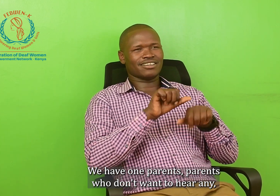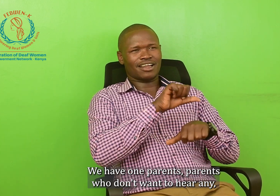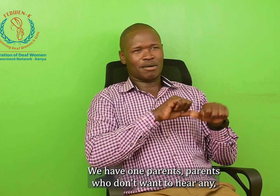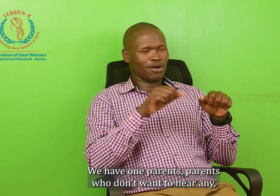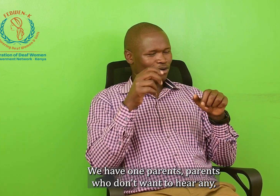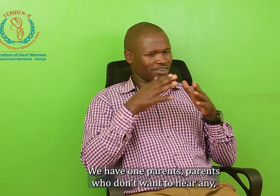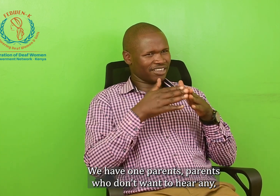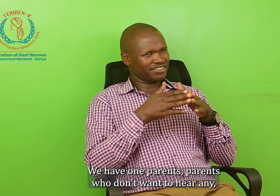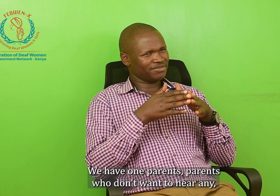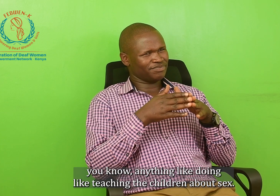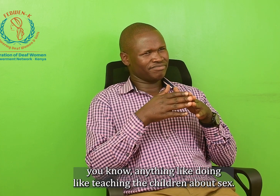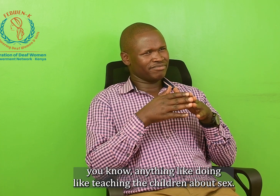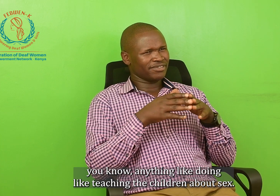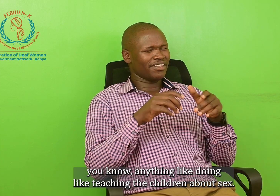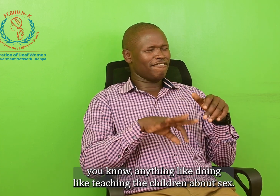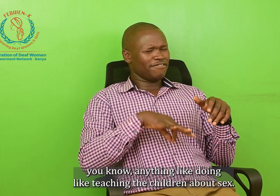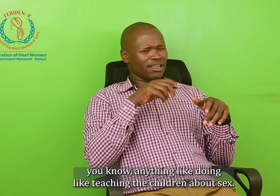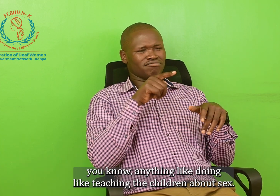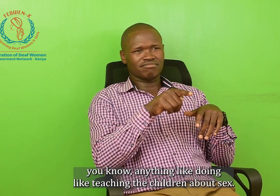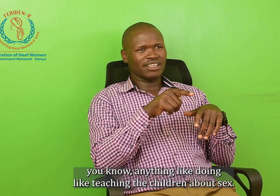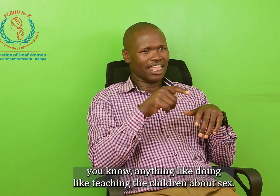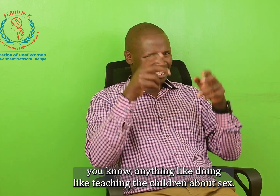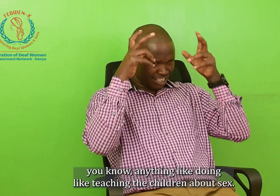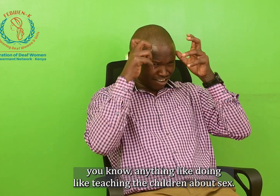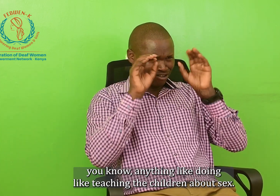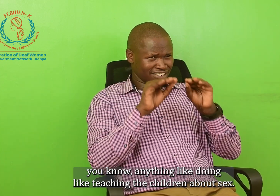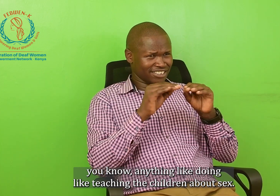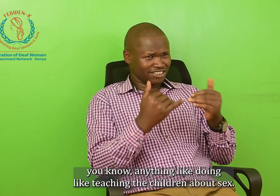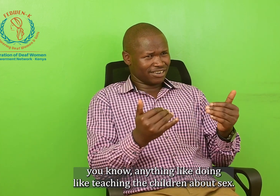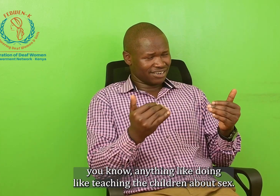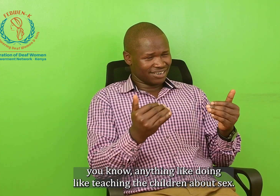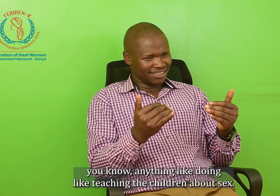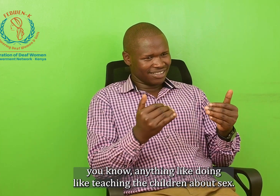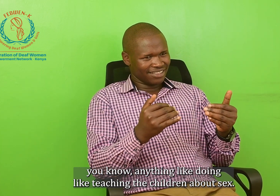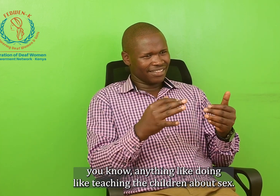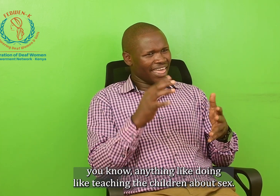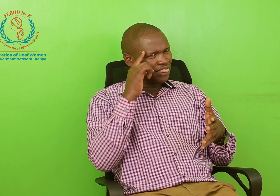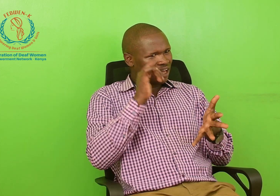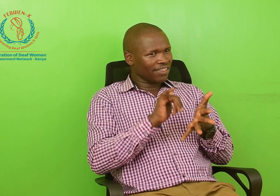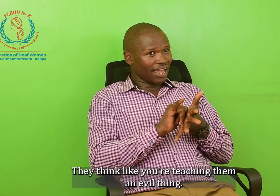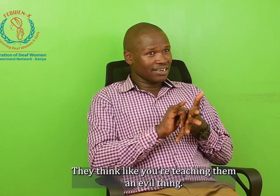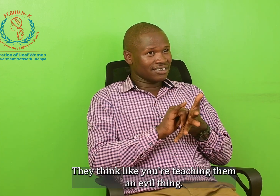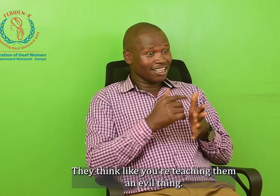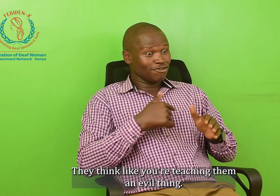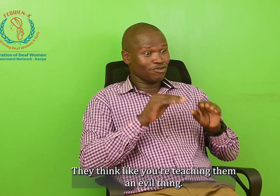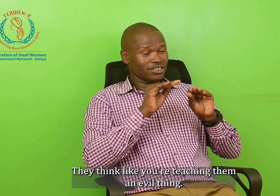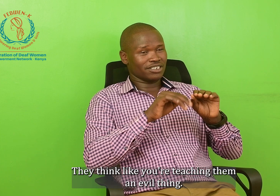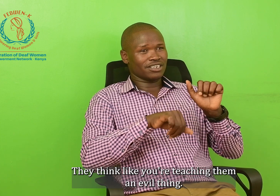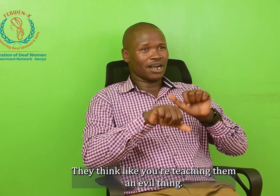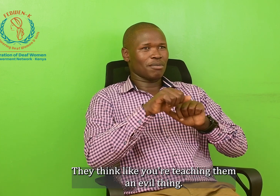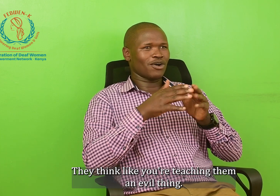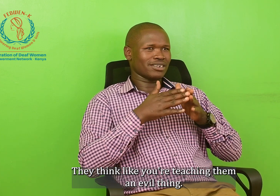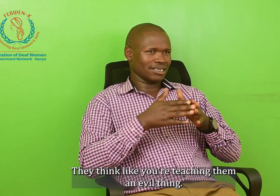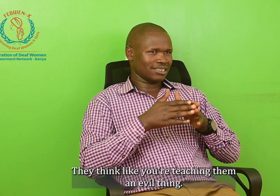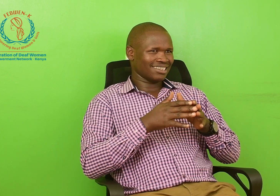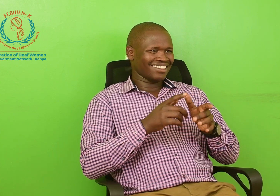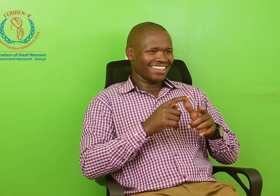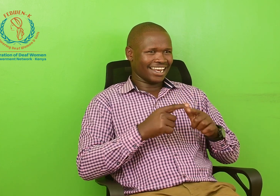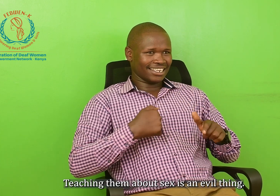any anything like doing like teaching the children about sex. They think like you're teaching them an evil thing.